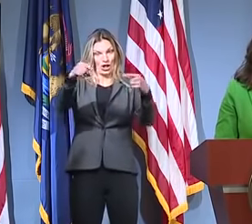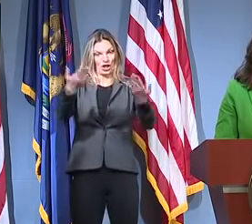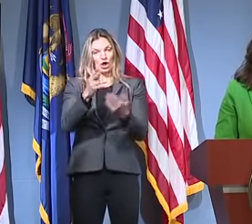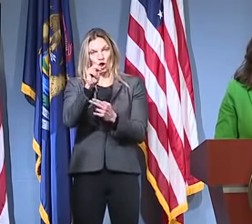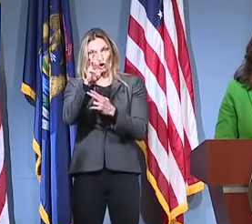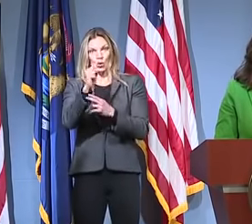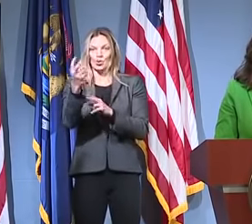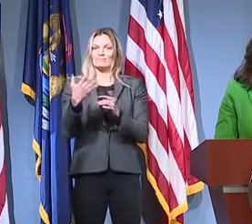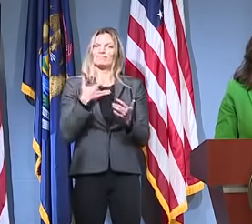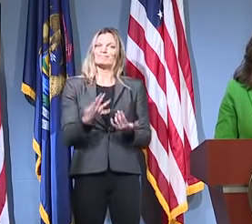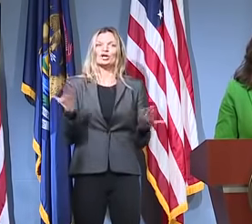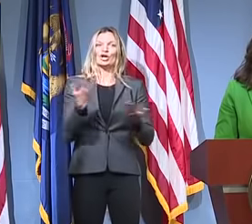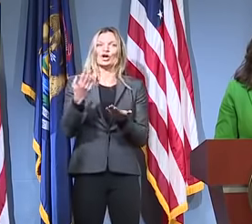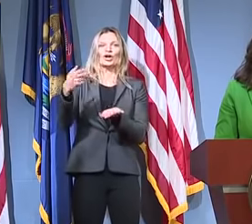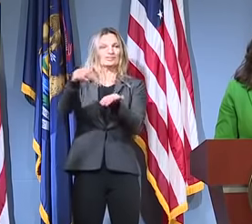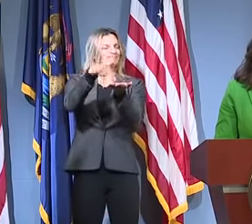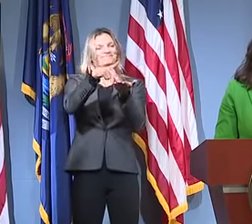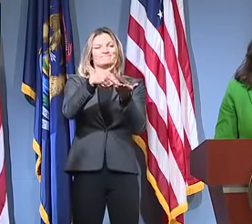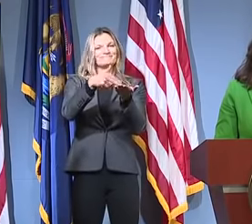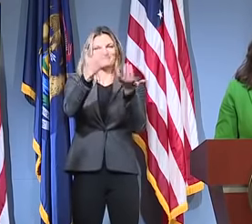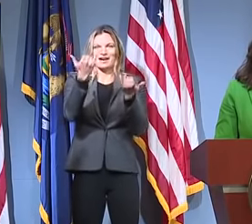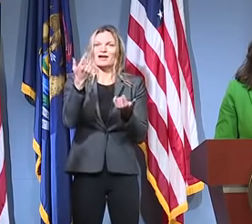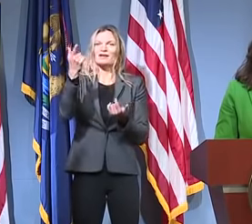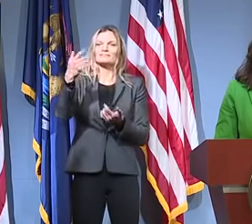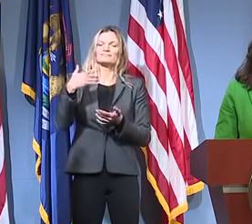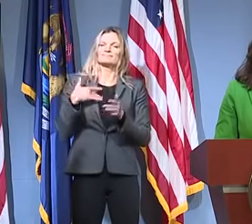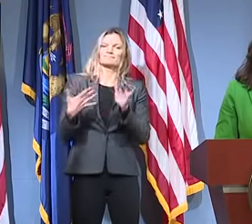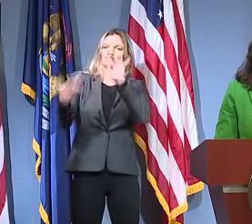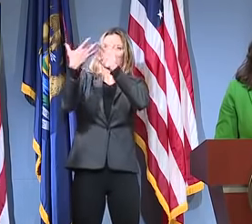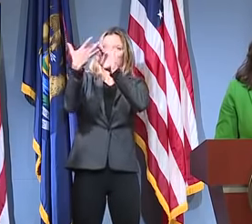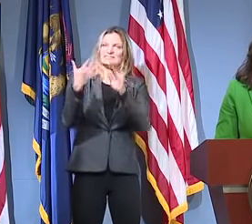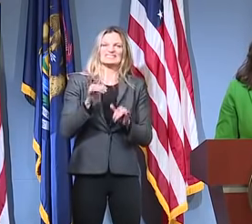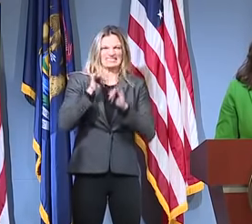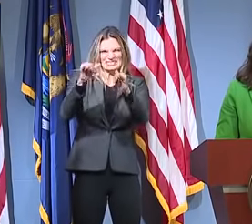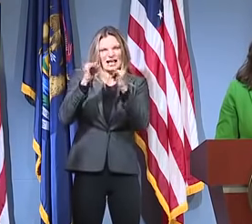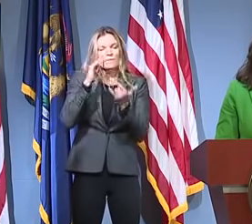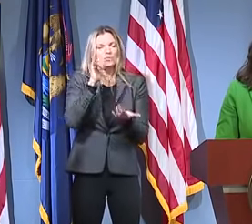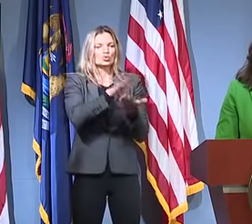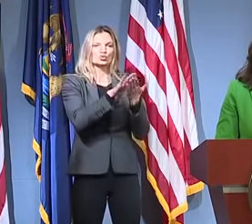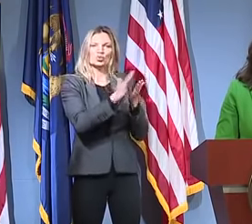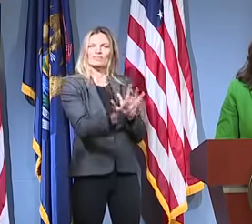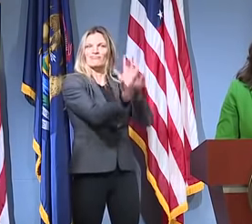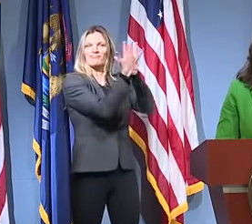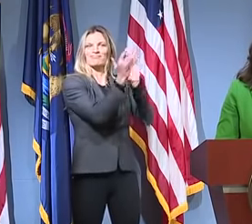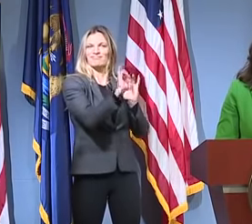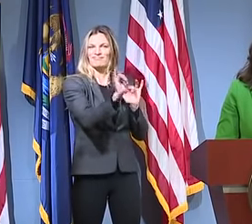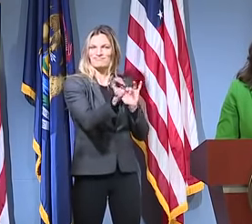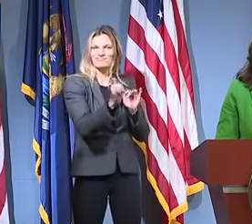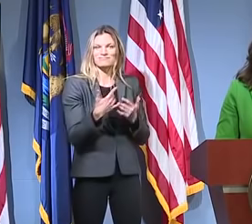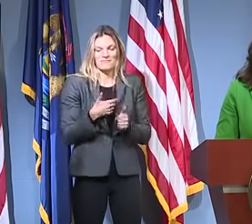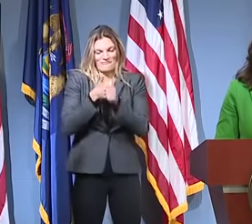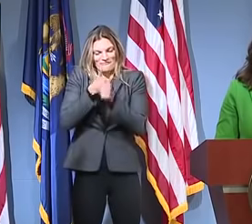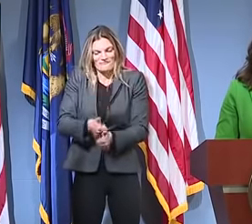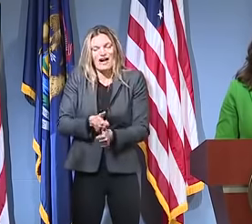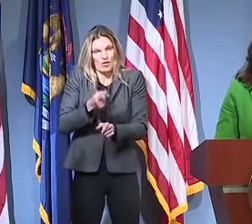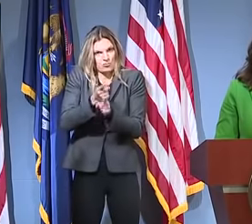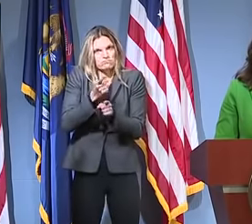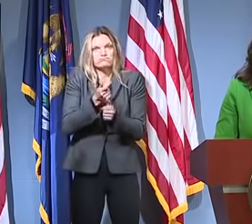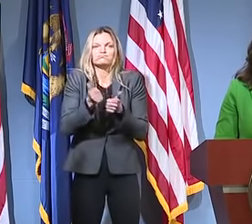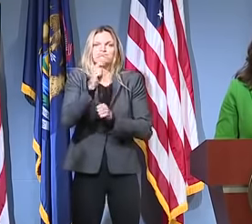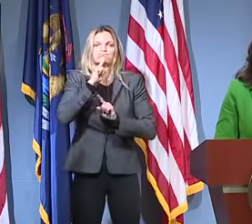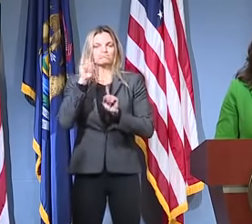of the press who maybe aren't thrilled about not being in the room together, but that's what this is about, following the orders and keeping you